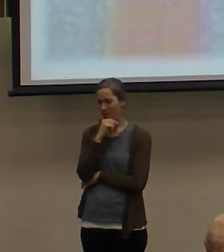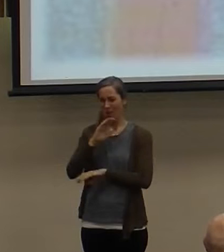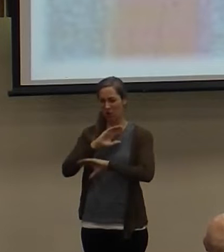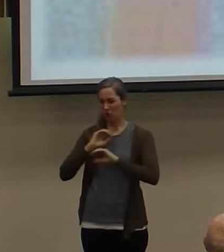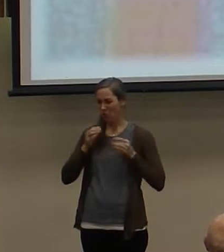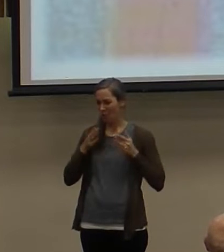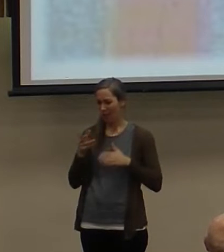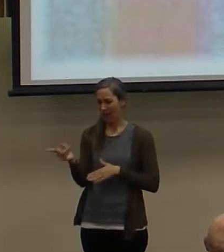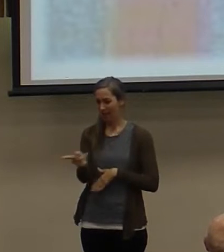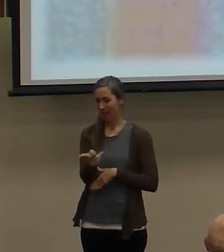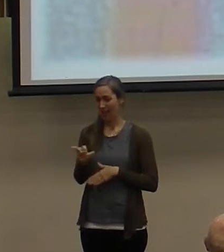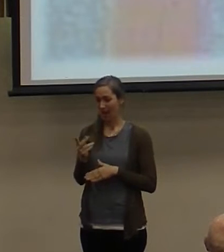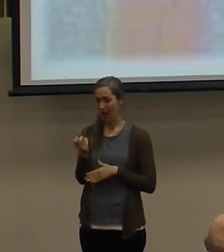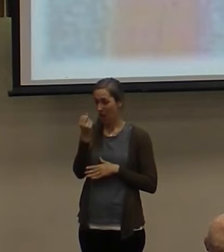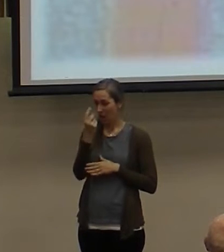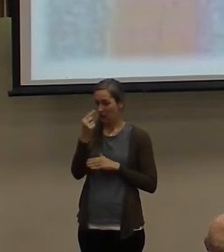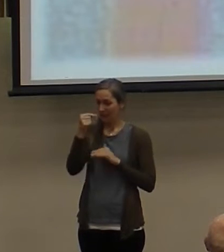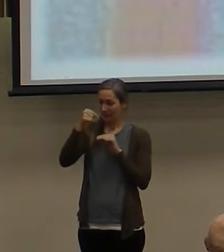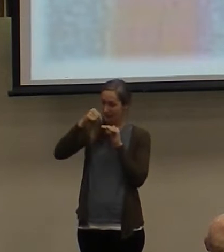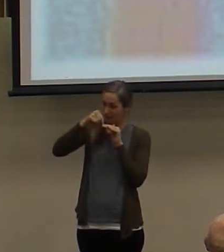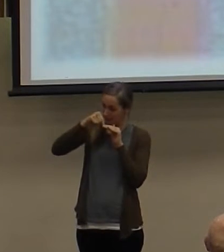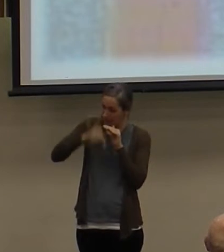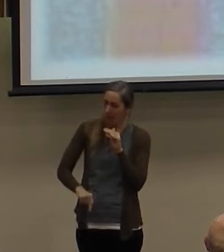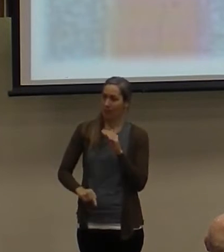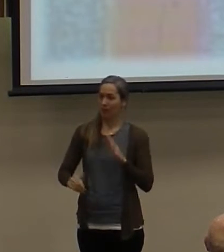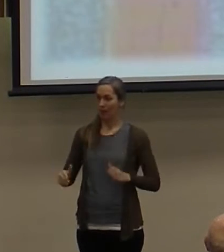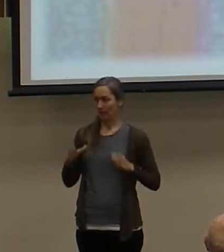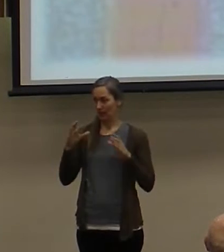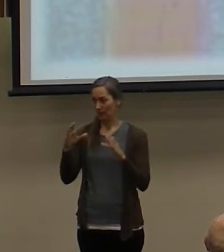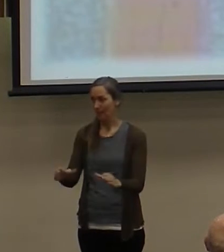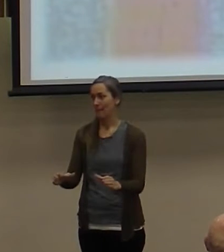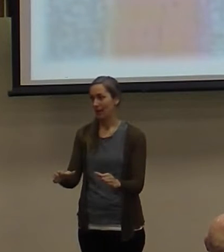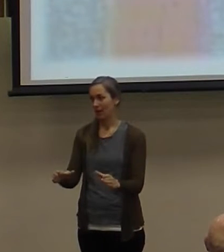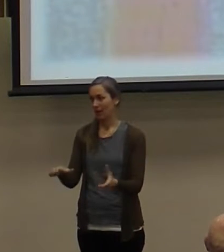the world they understand the depth of the commitment that they're making here.